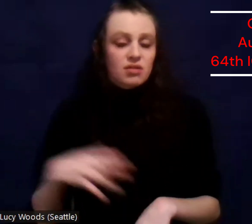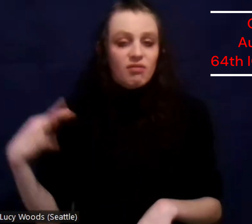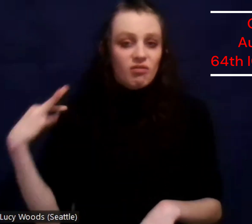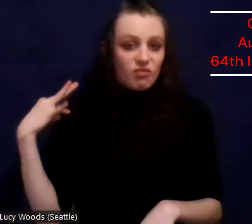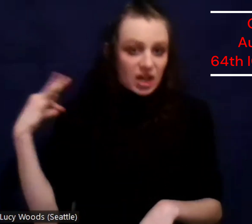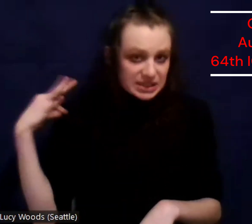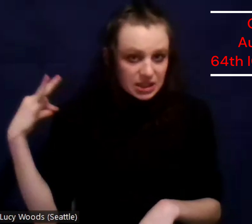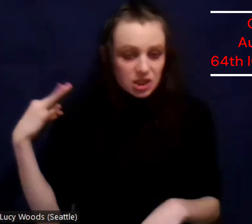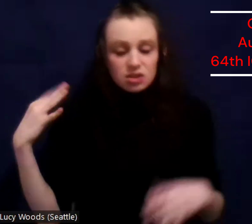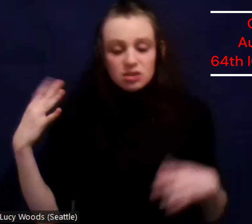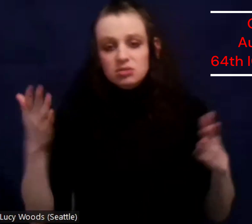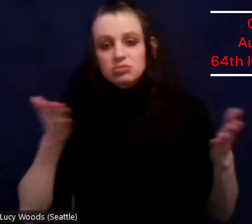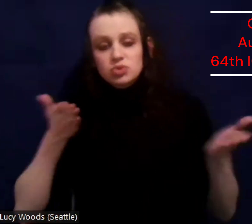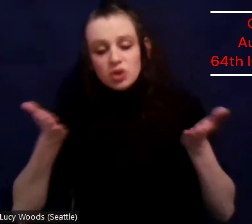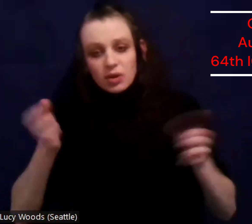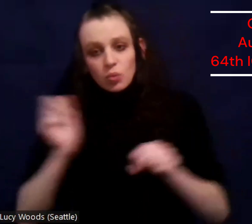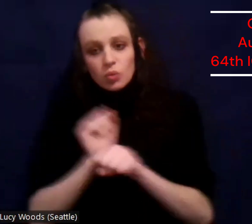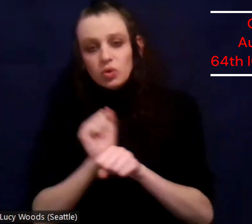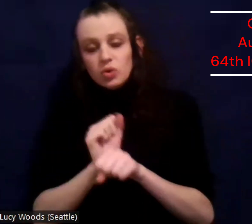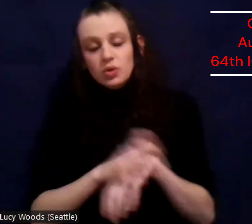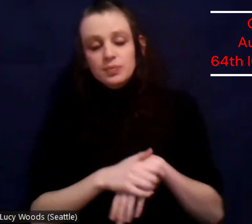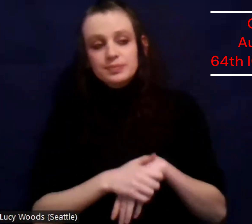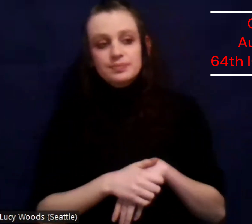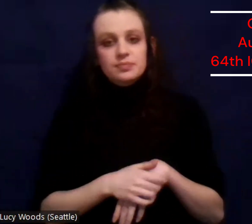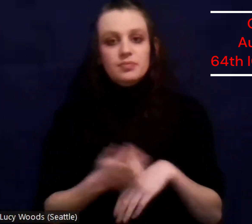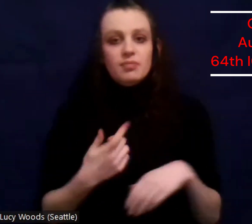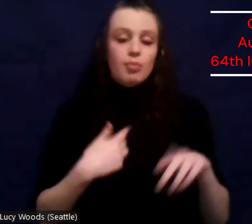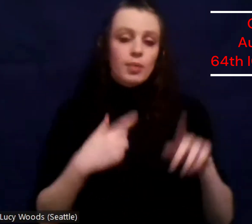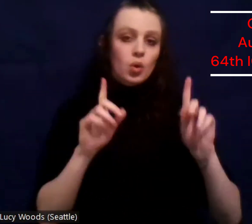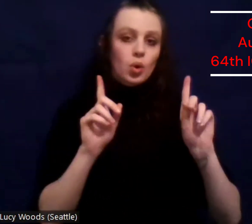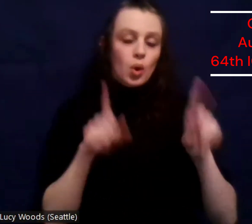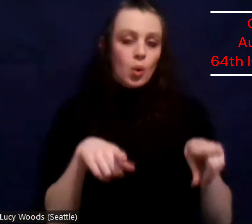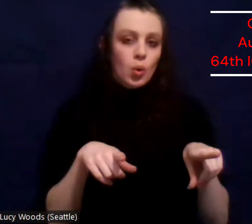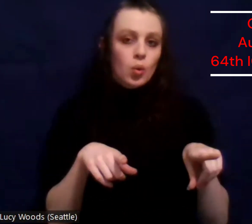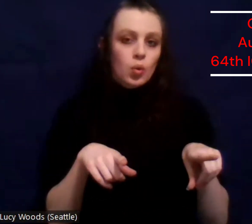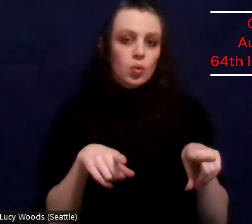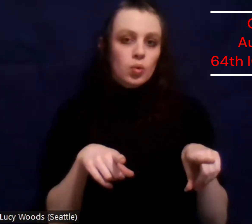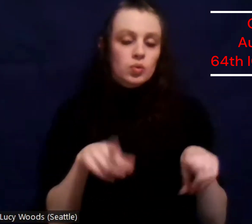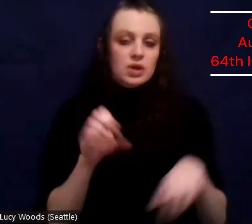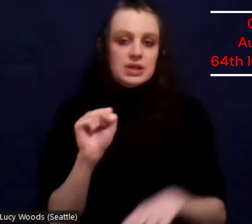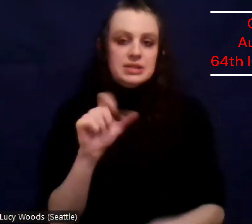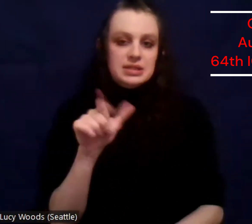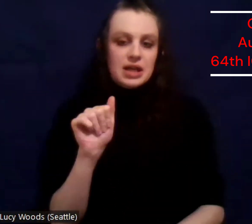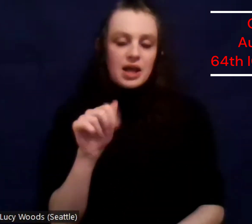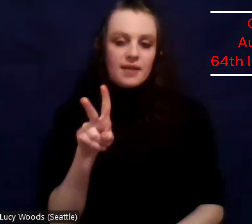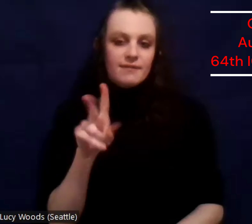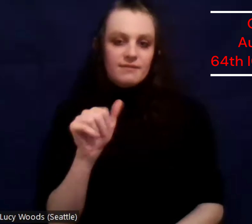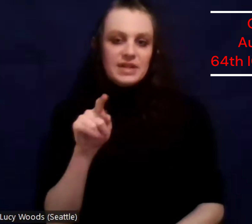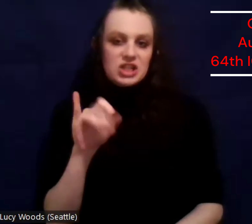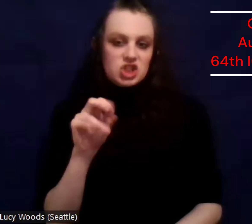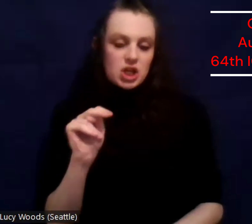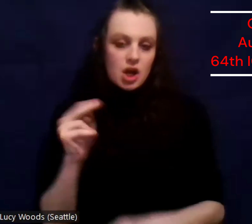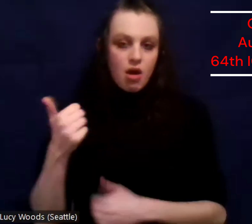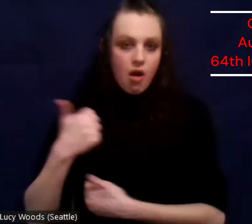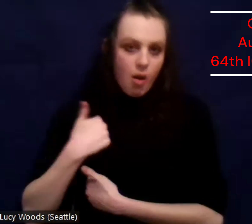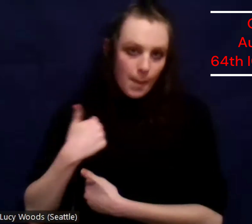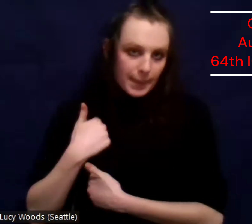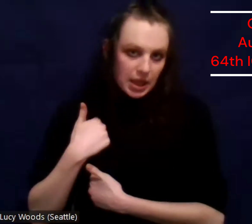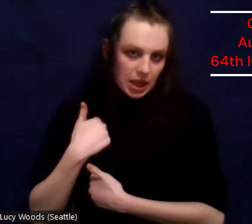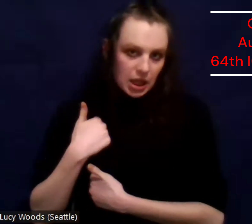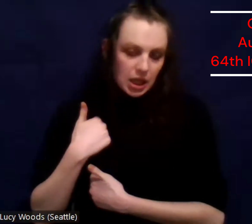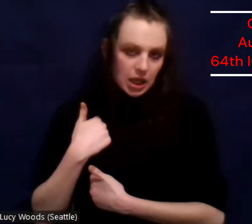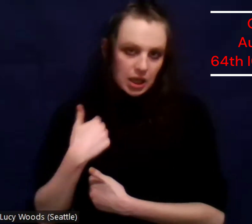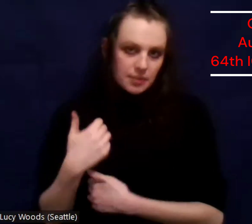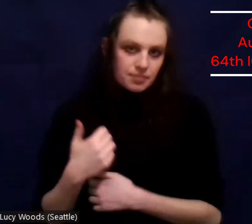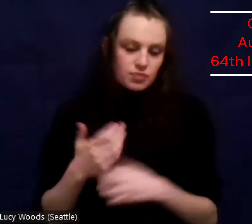do service work. I would go to the local Salvation Army and do all these things only through the direction